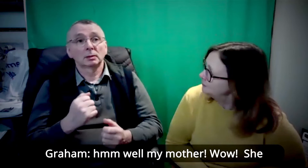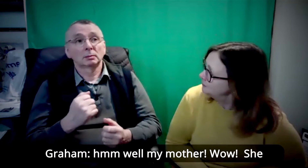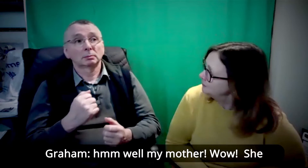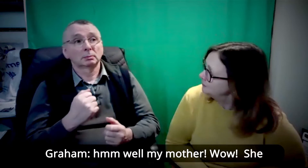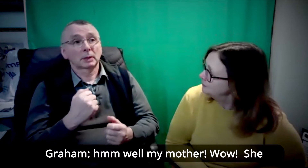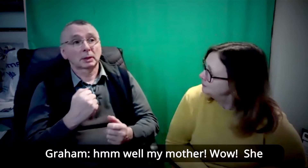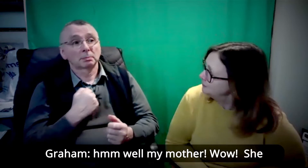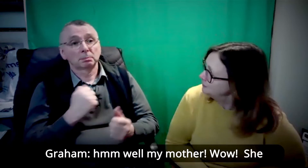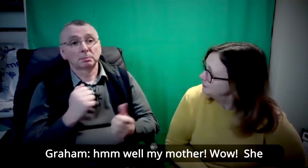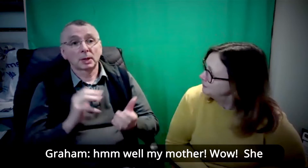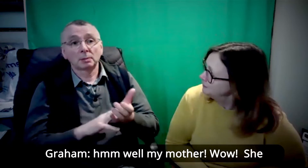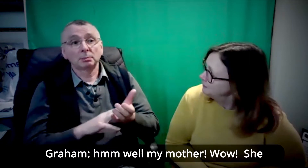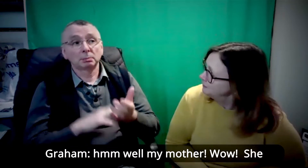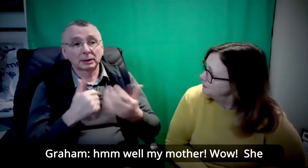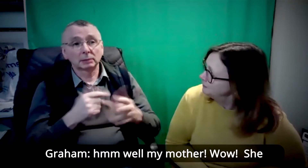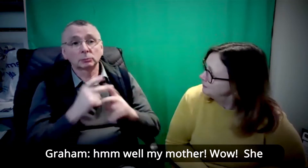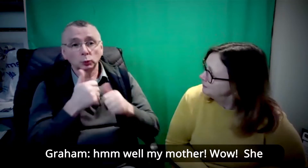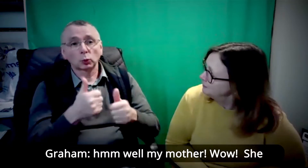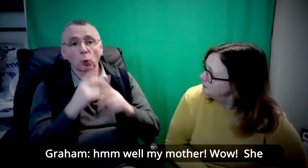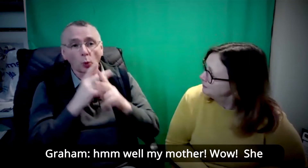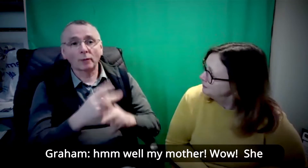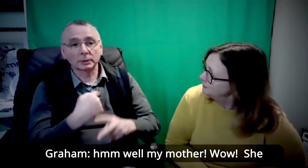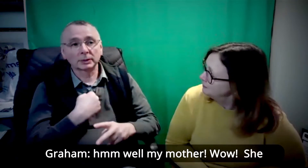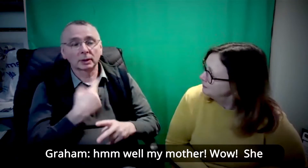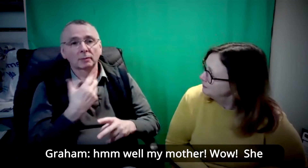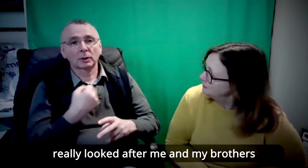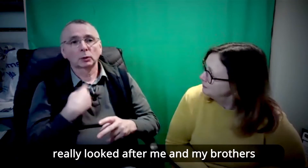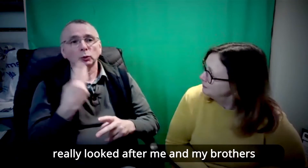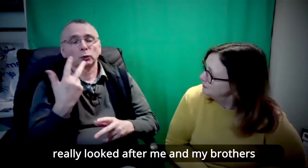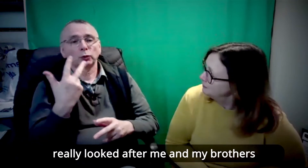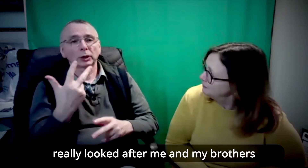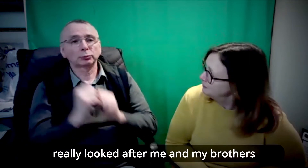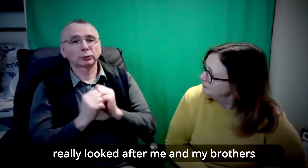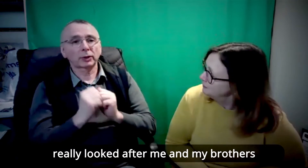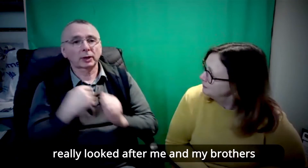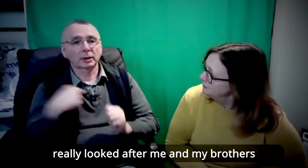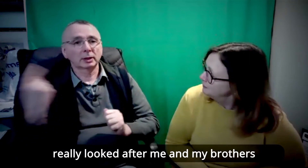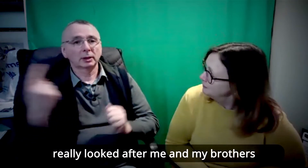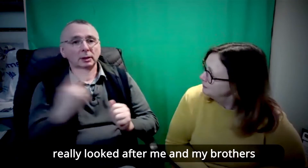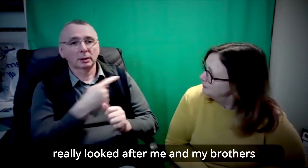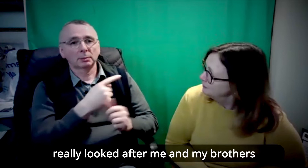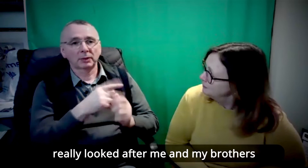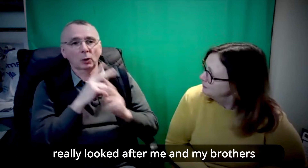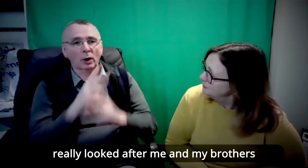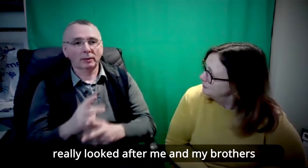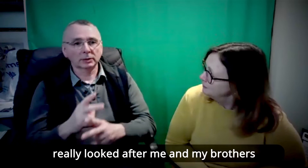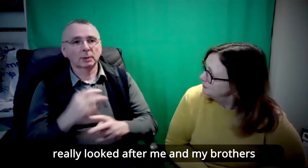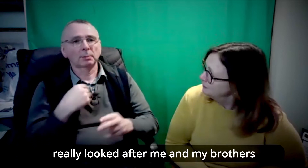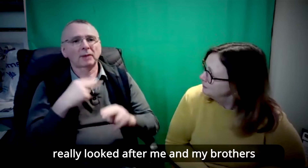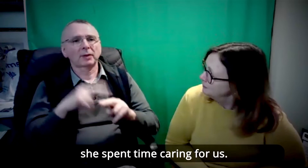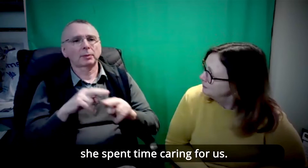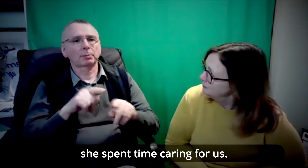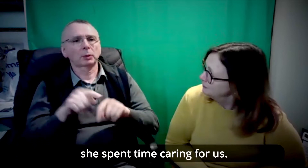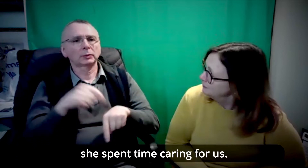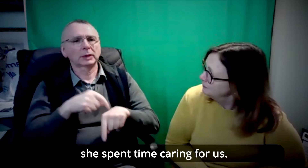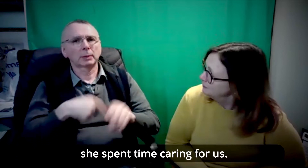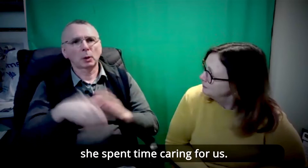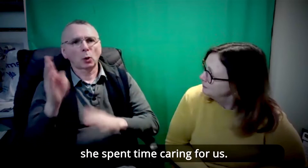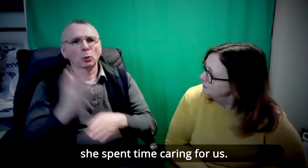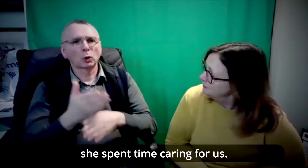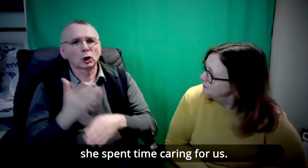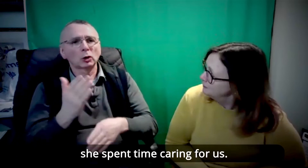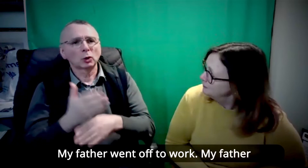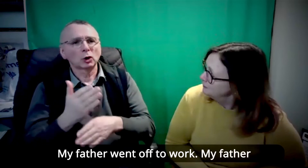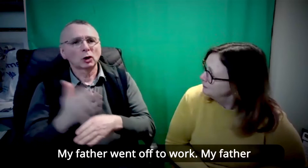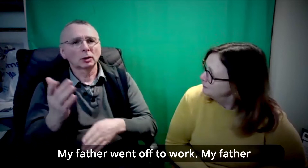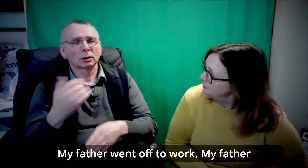yours? Well, my mother, wow, she really looked after me and my brothers. She spent time